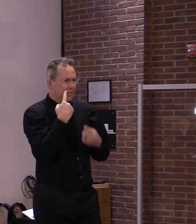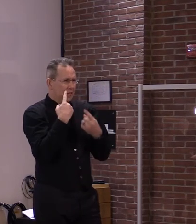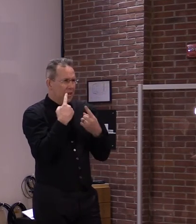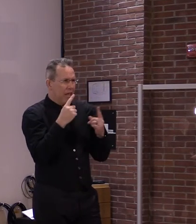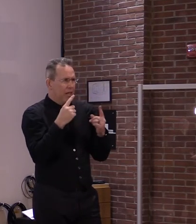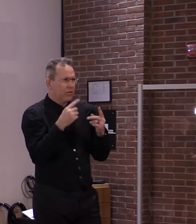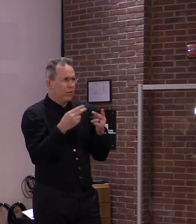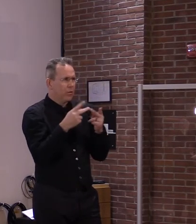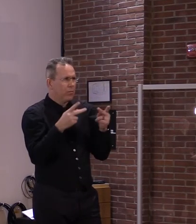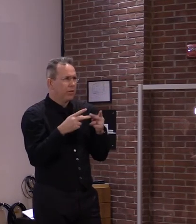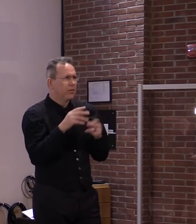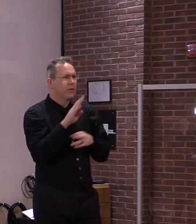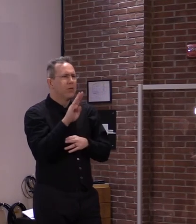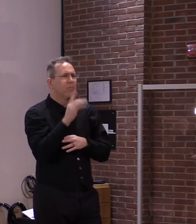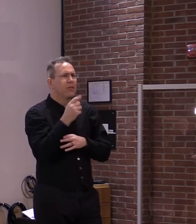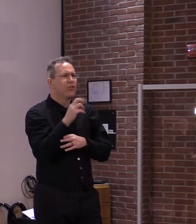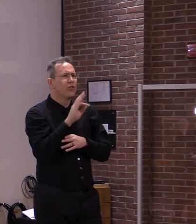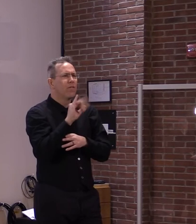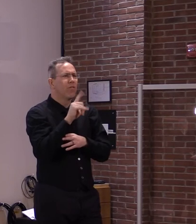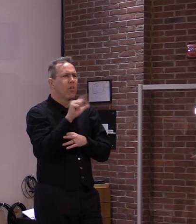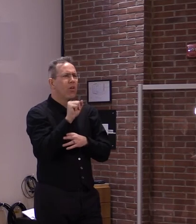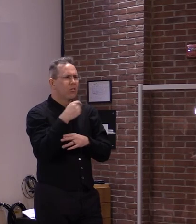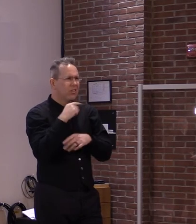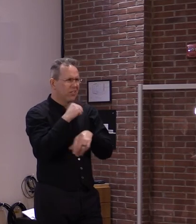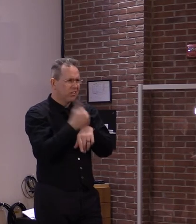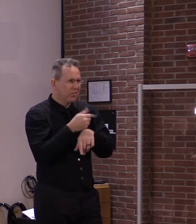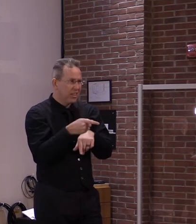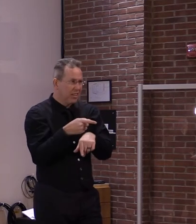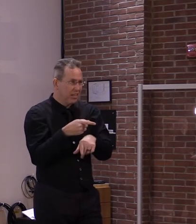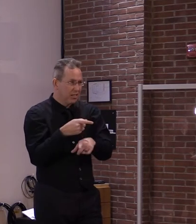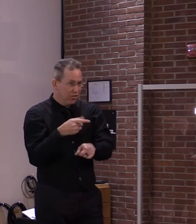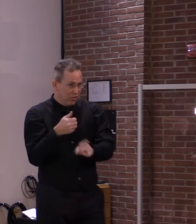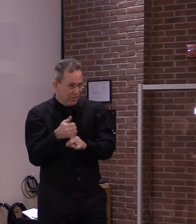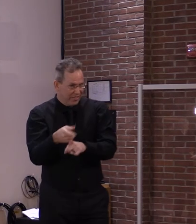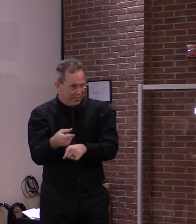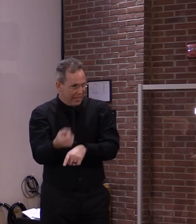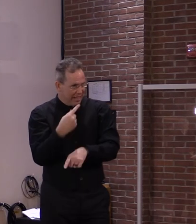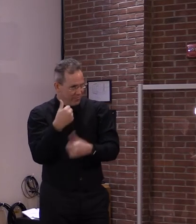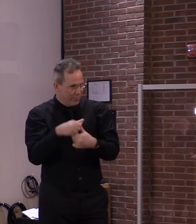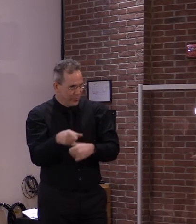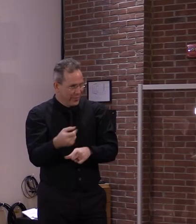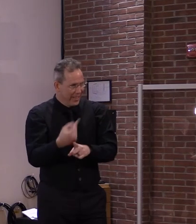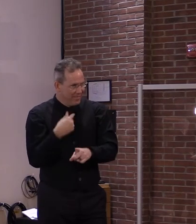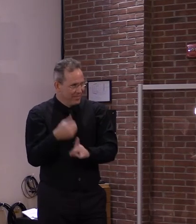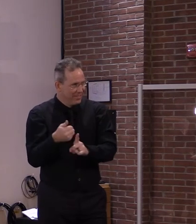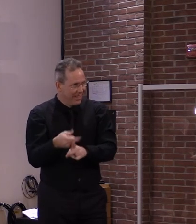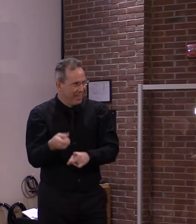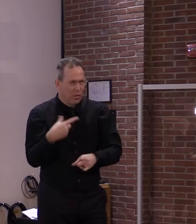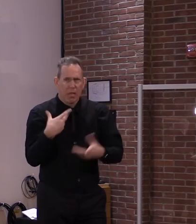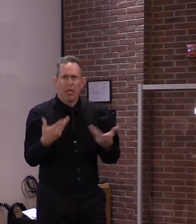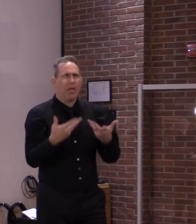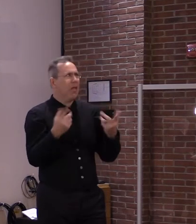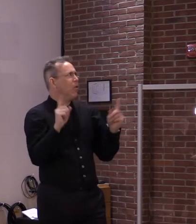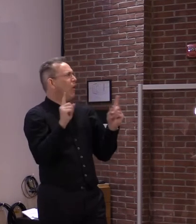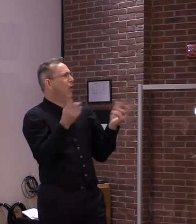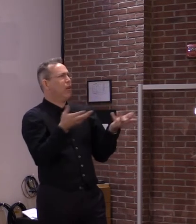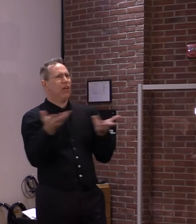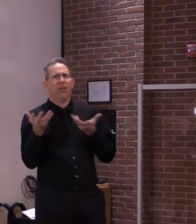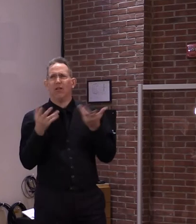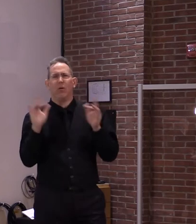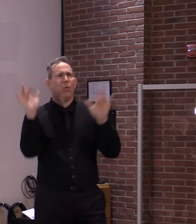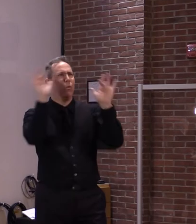we as you've pointed out last time we thought there was some exposure in the north that we needed to